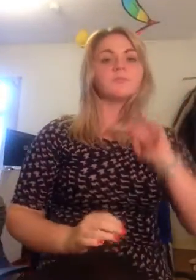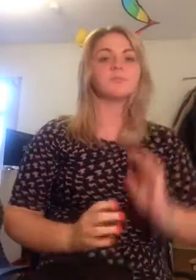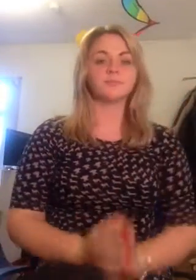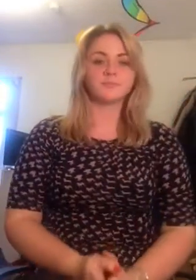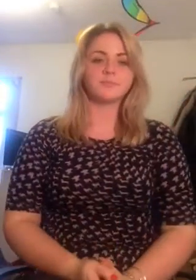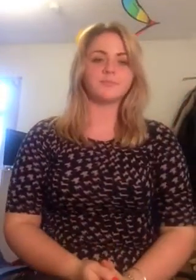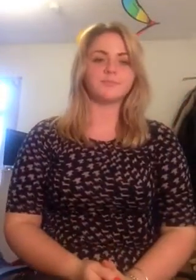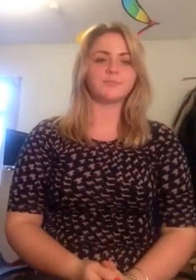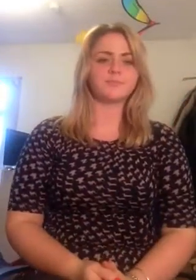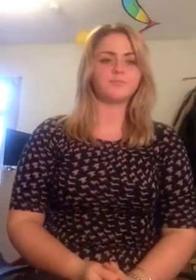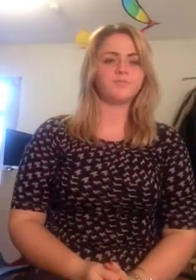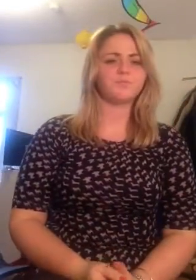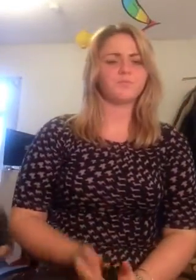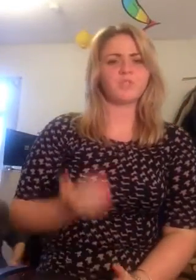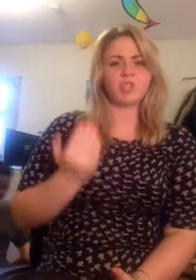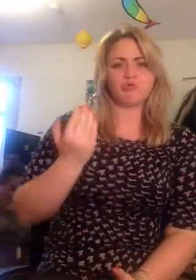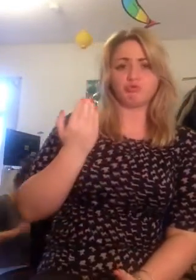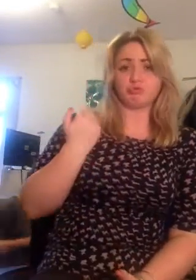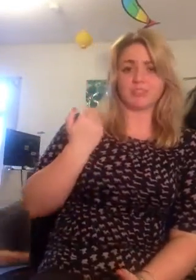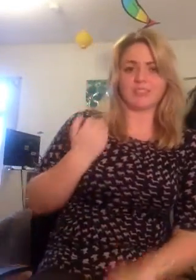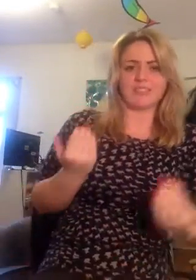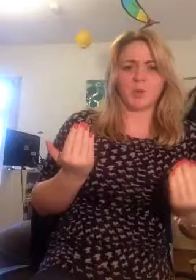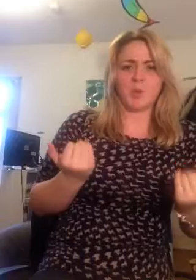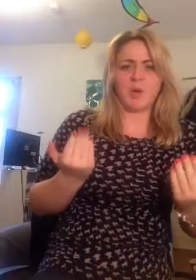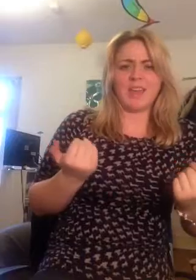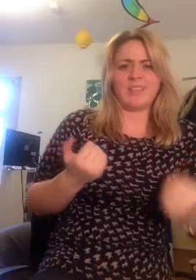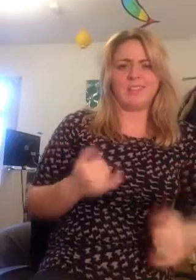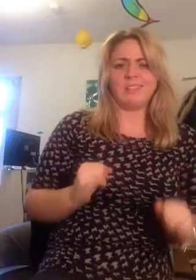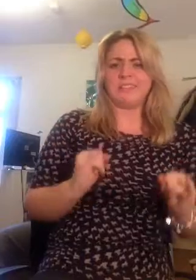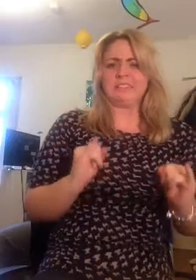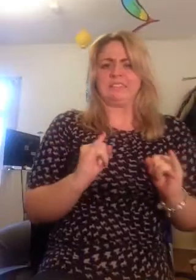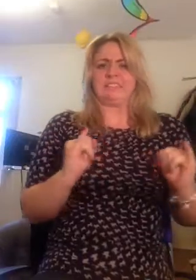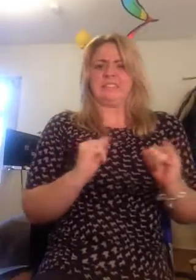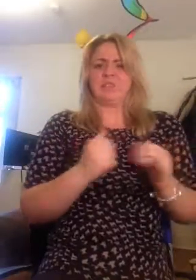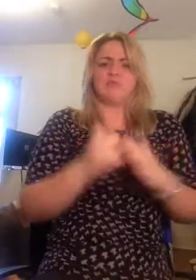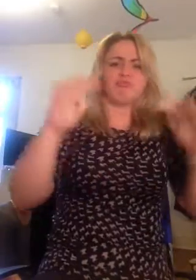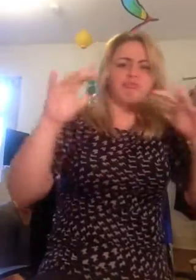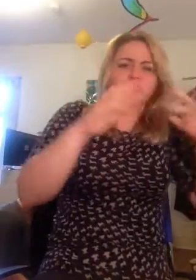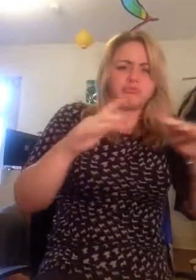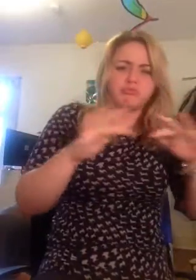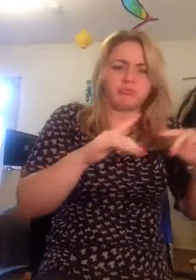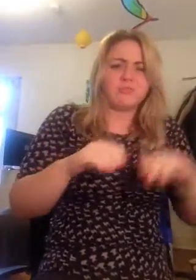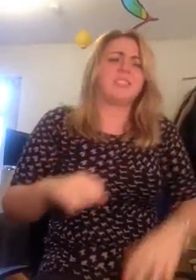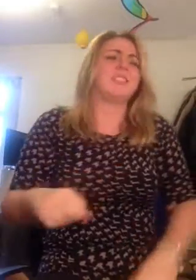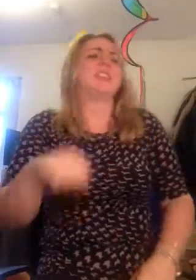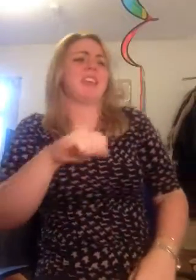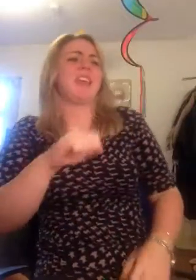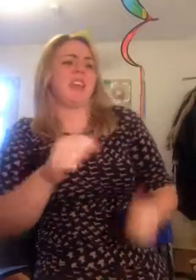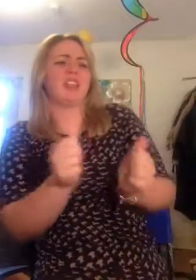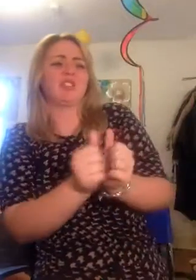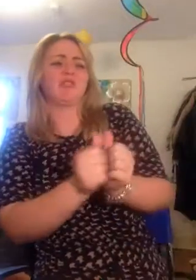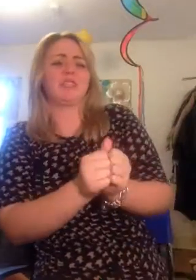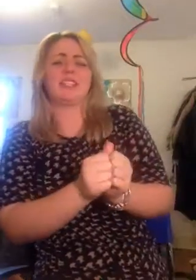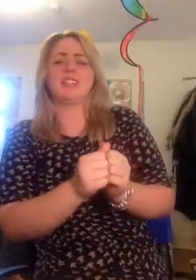don't you think the weather's been absolutely dreadful recently? It has been appalling. But on the plus side, we've only got, is